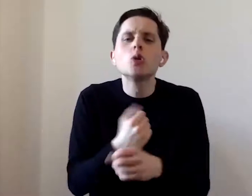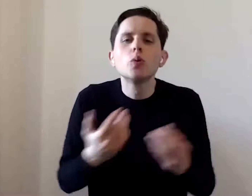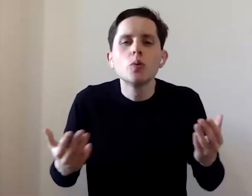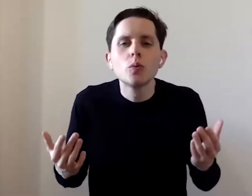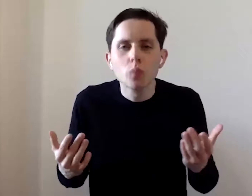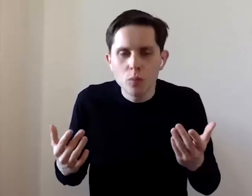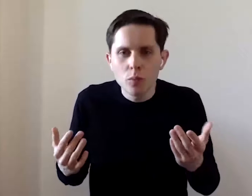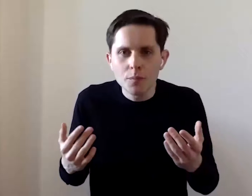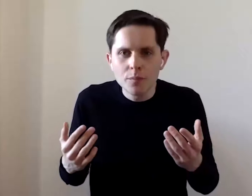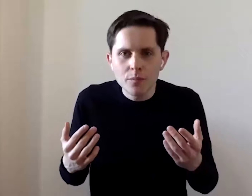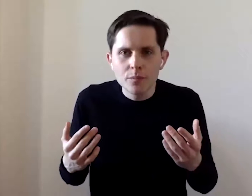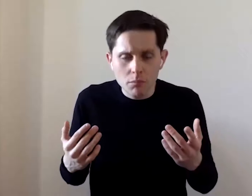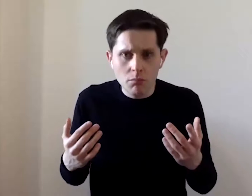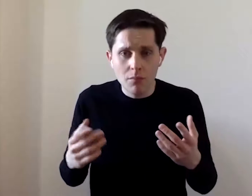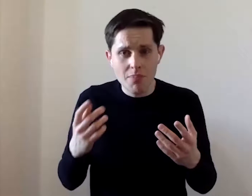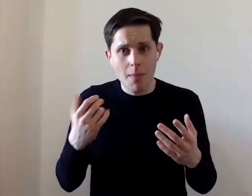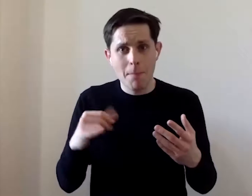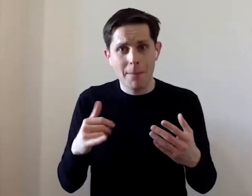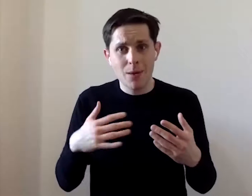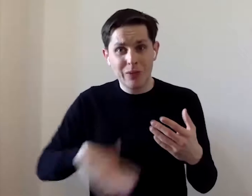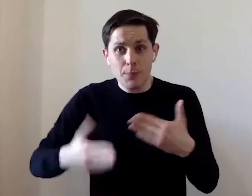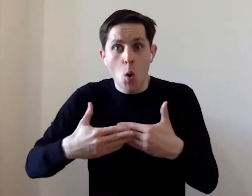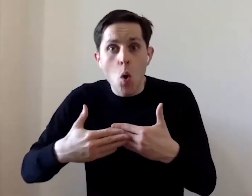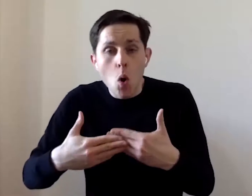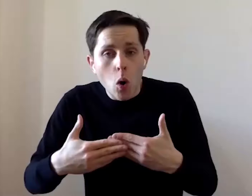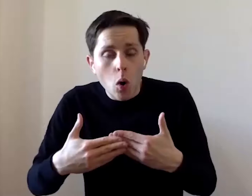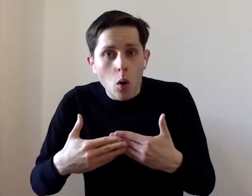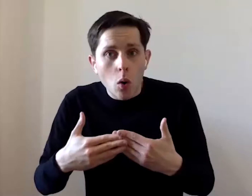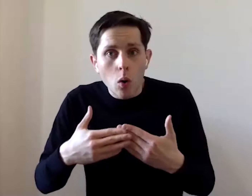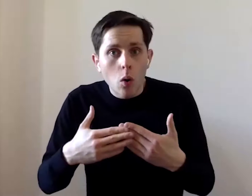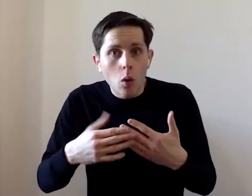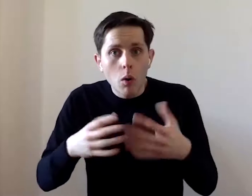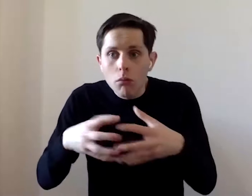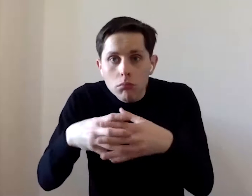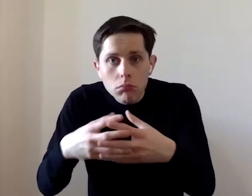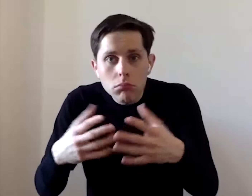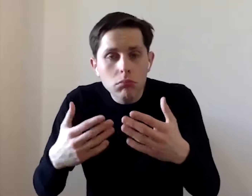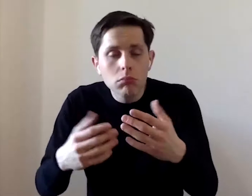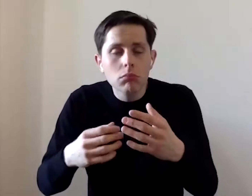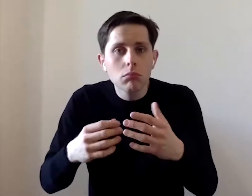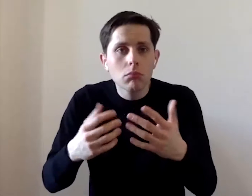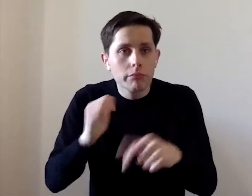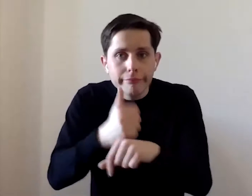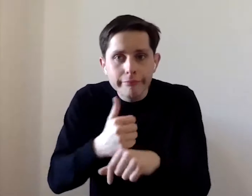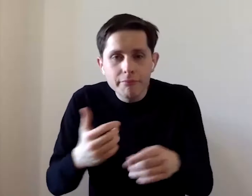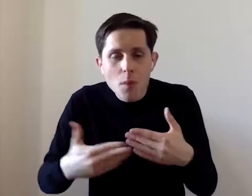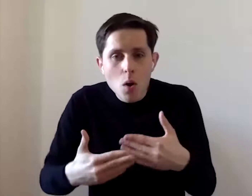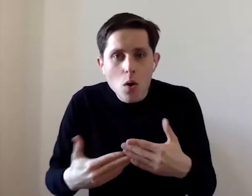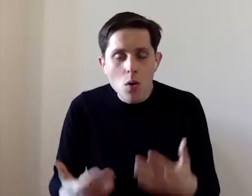the ARB do? What can architecture schools do? And do we need something beyond those three